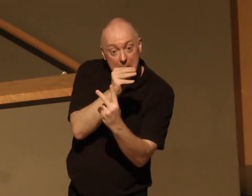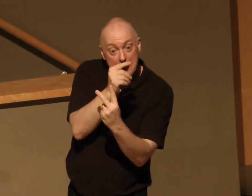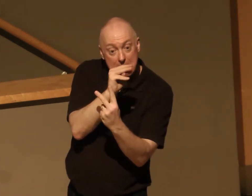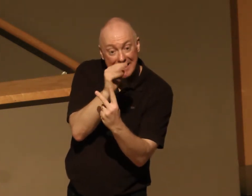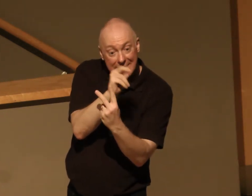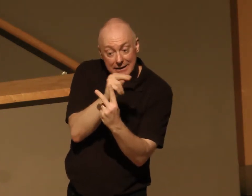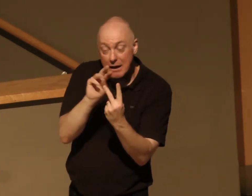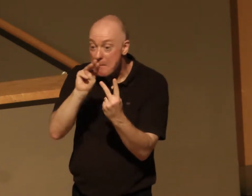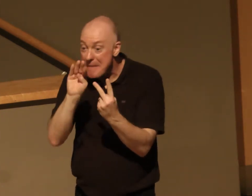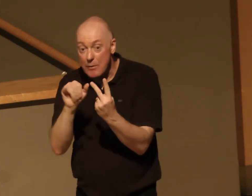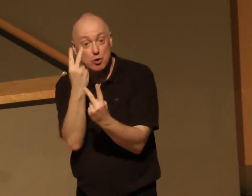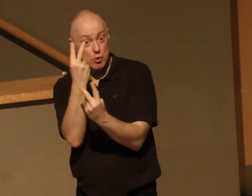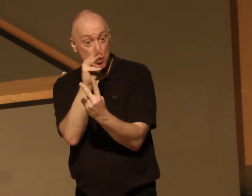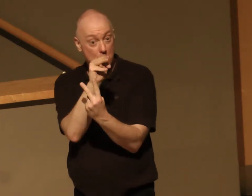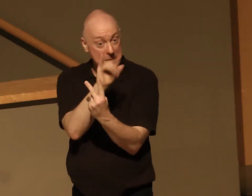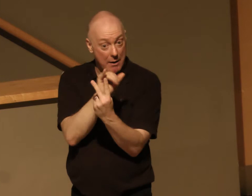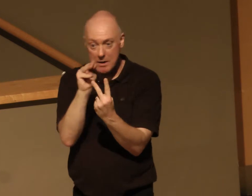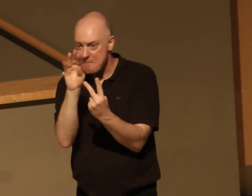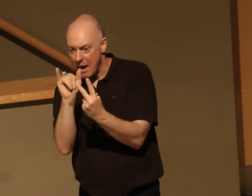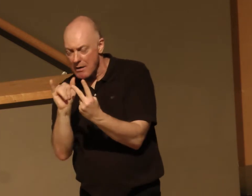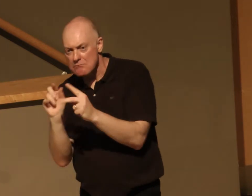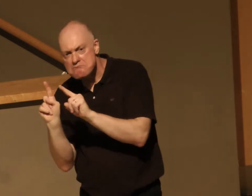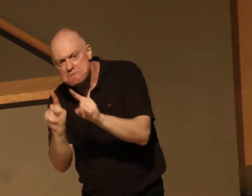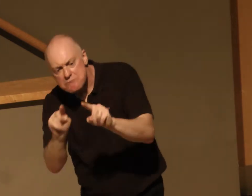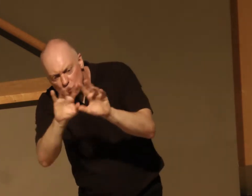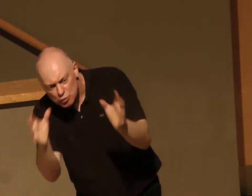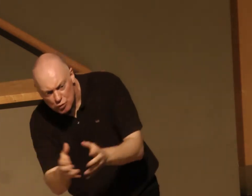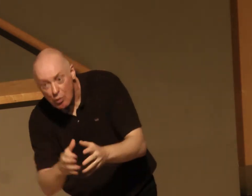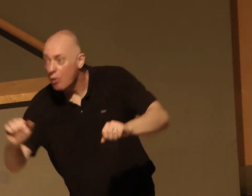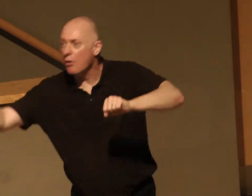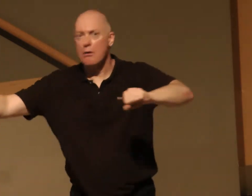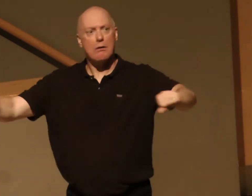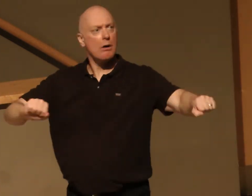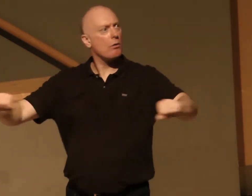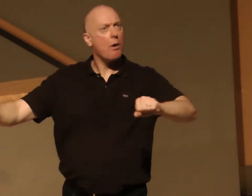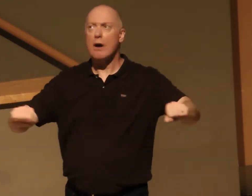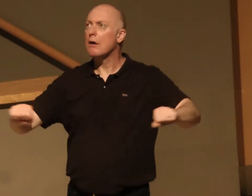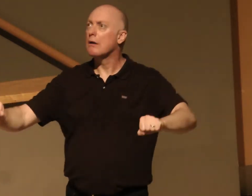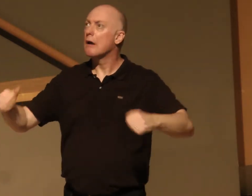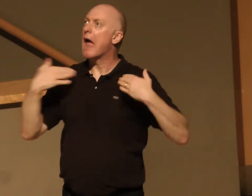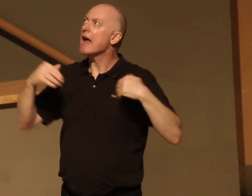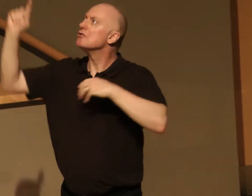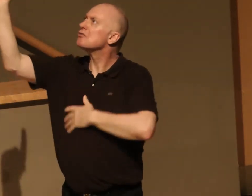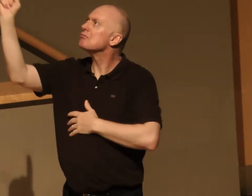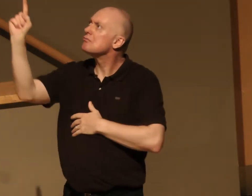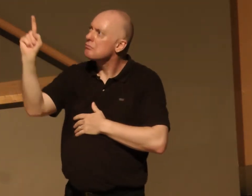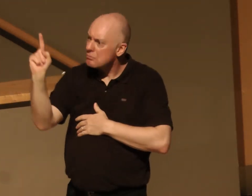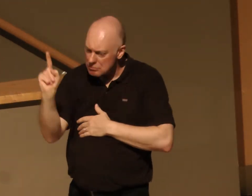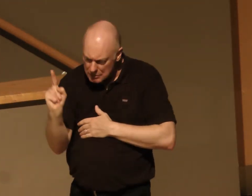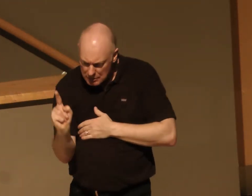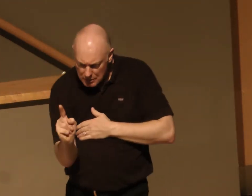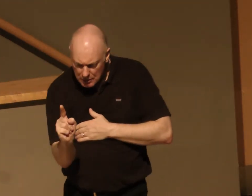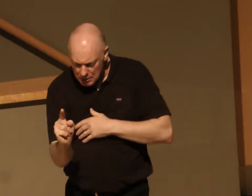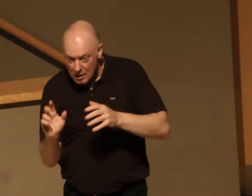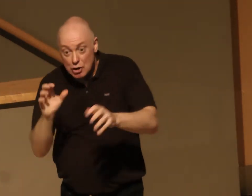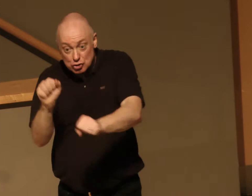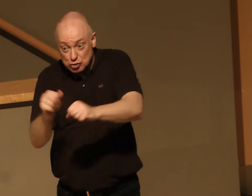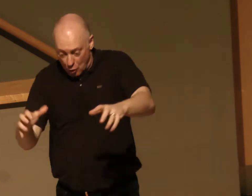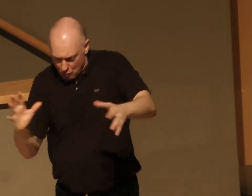And behold, there was a great earthquake, for an angel of the Lord descended from heaven and came and rolled back the stone